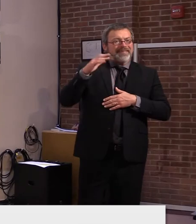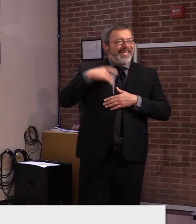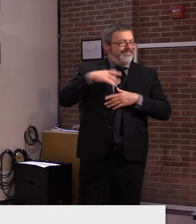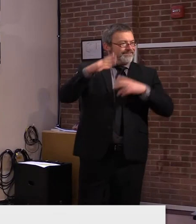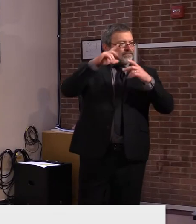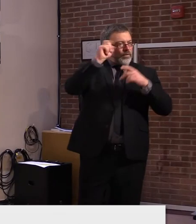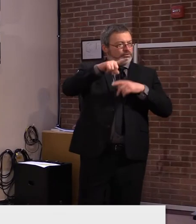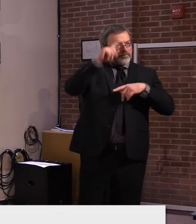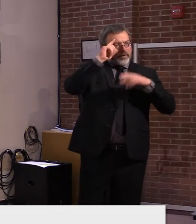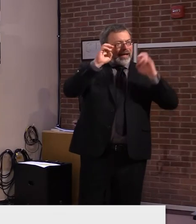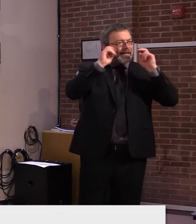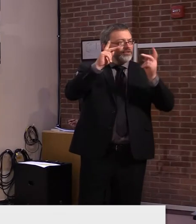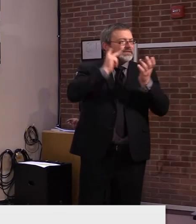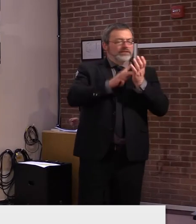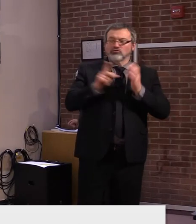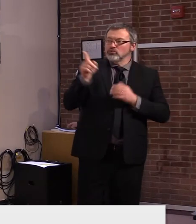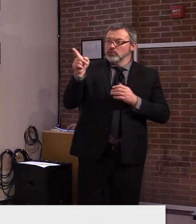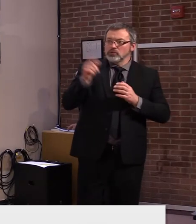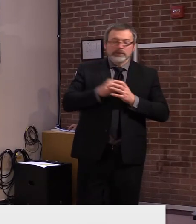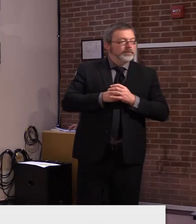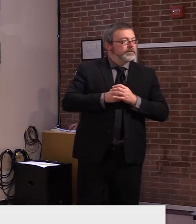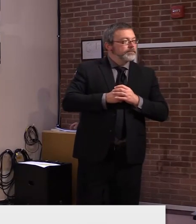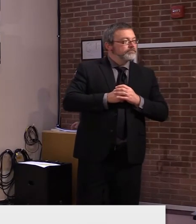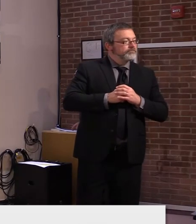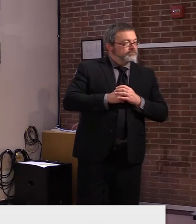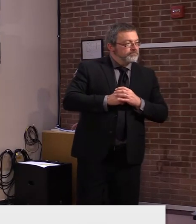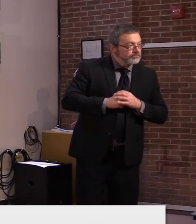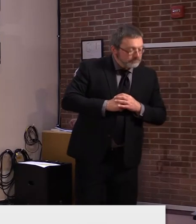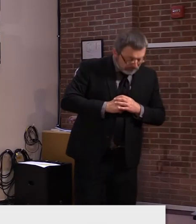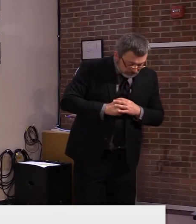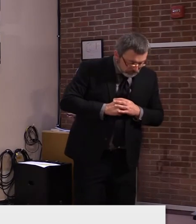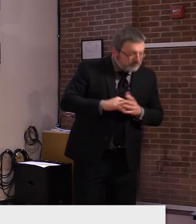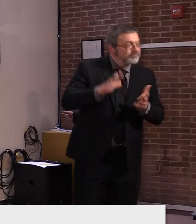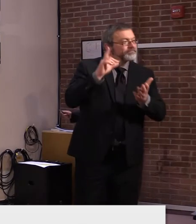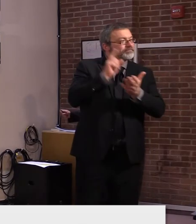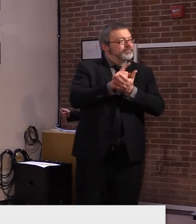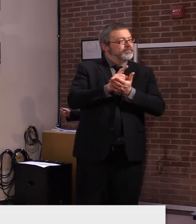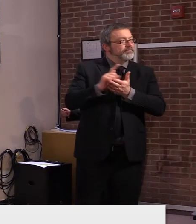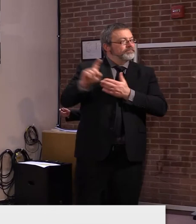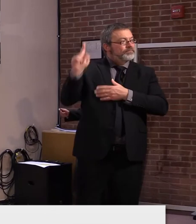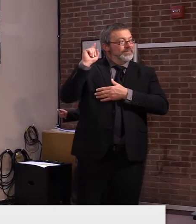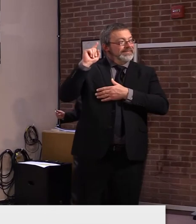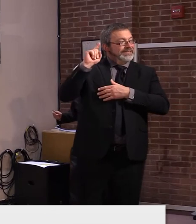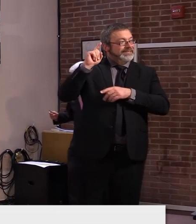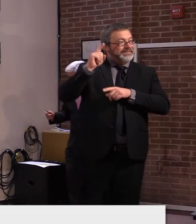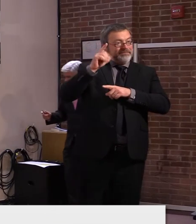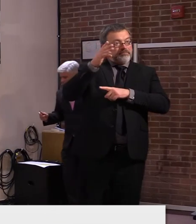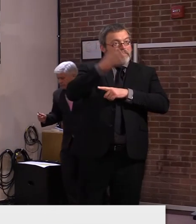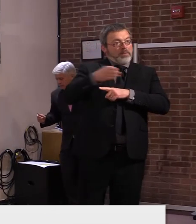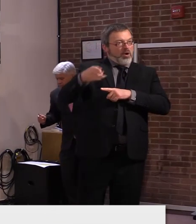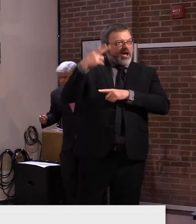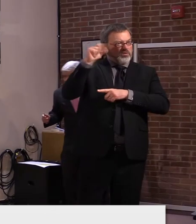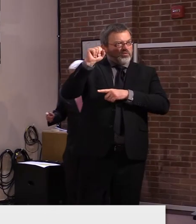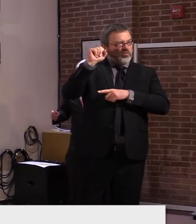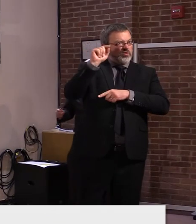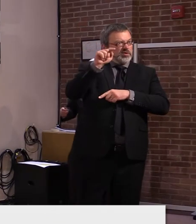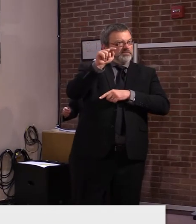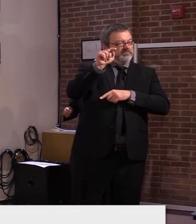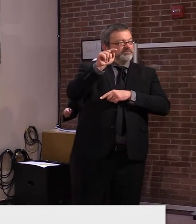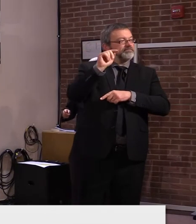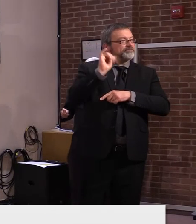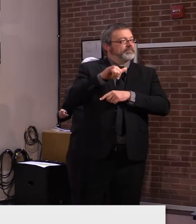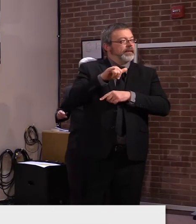Last week or the week before, the principal at Brattleboro Union High School told families they were seeing an increase